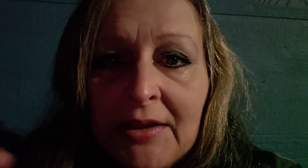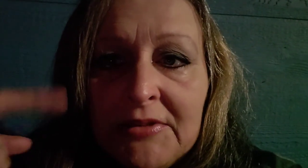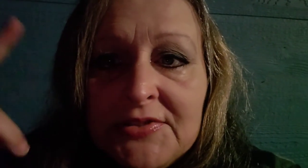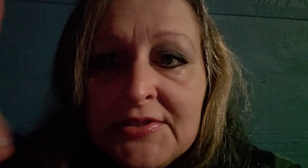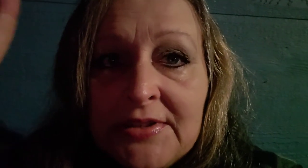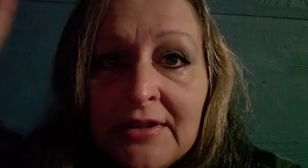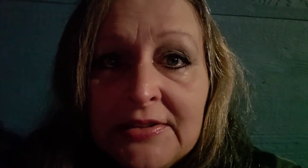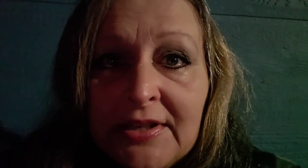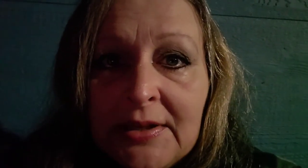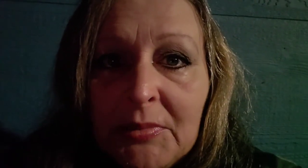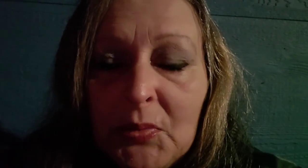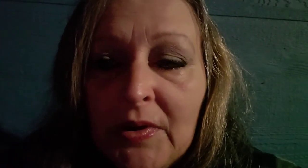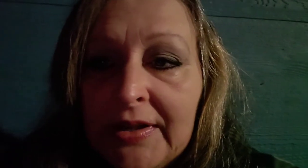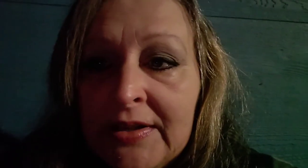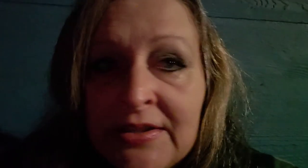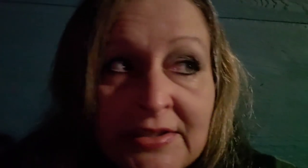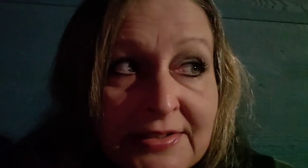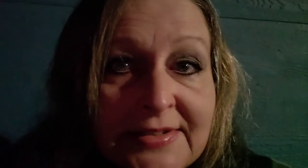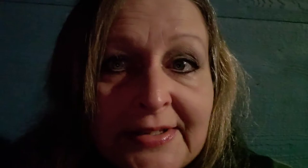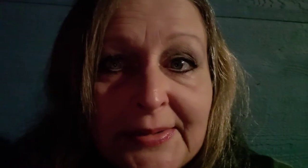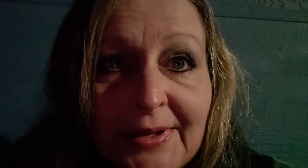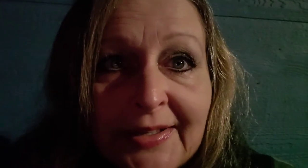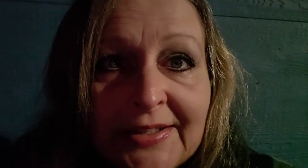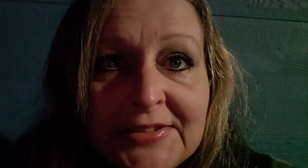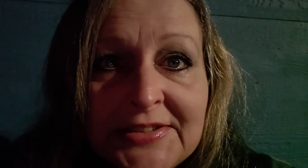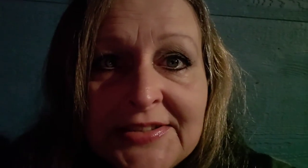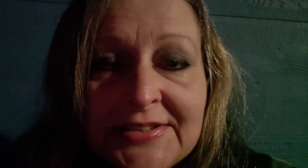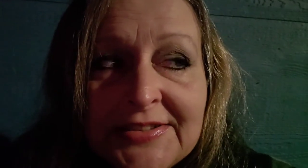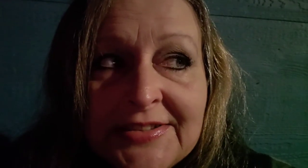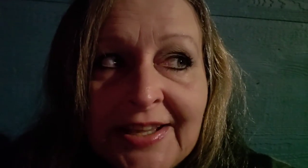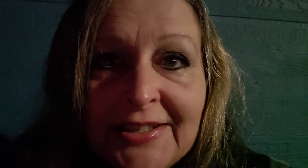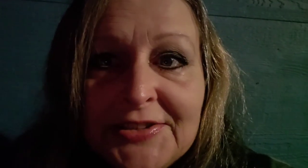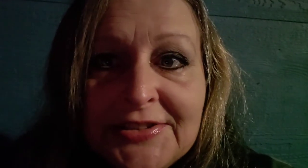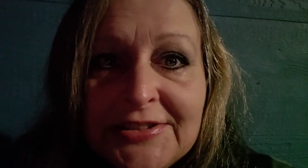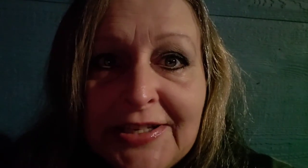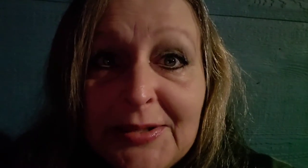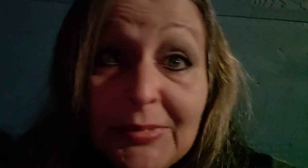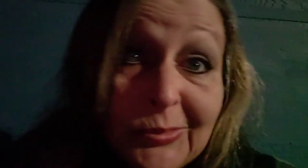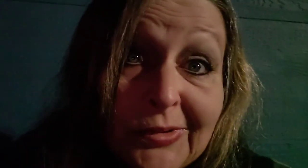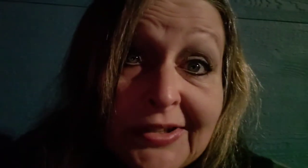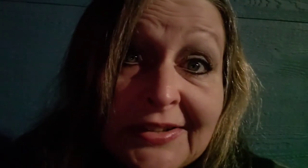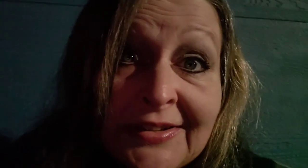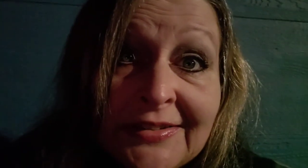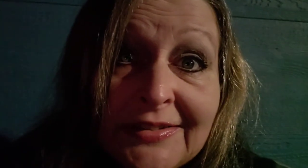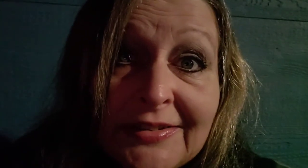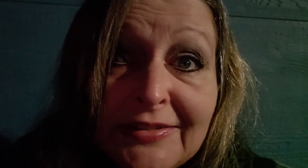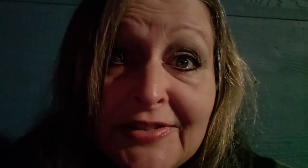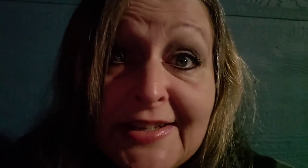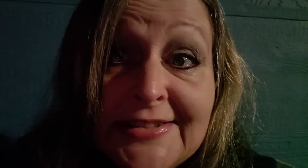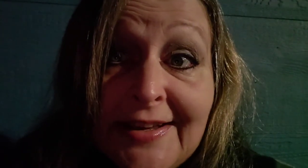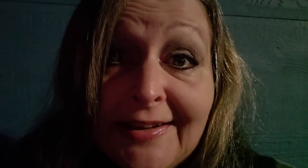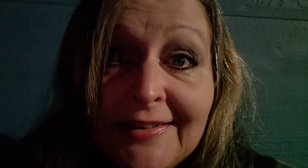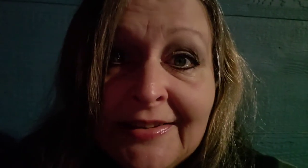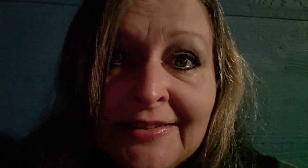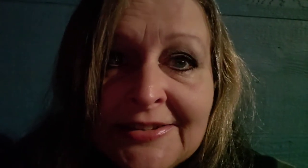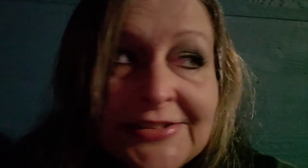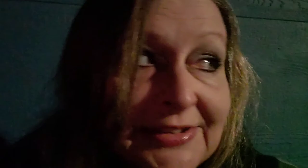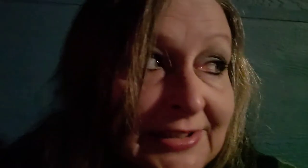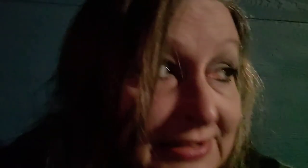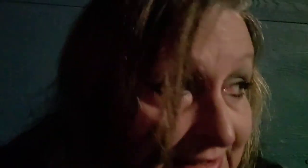my county's in day number 1. So I guess this is actually day number 1 of